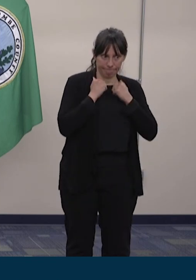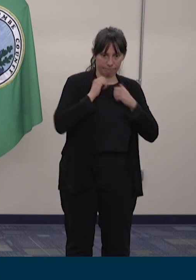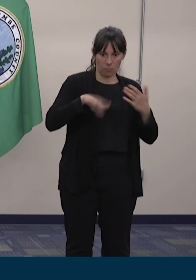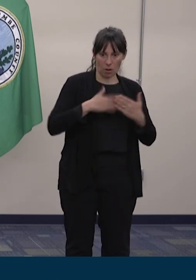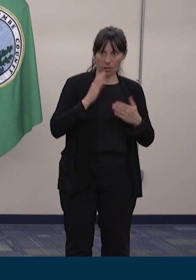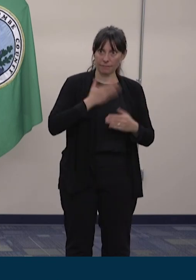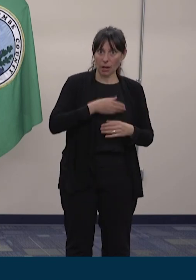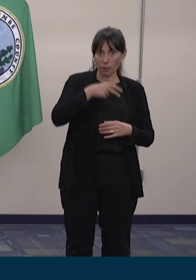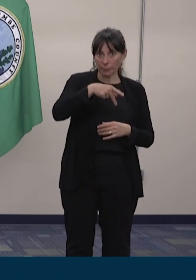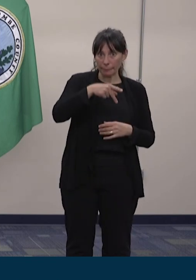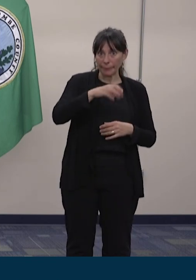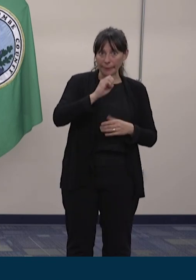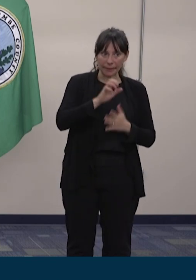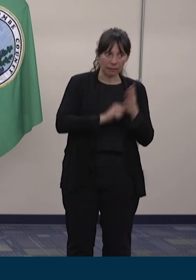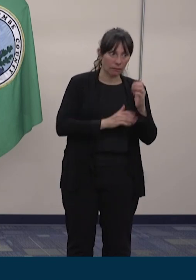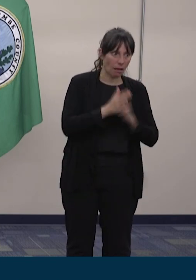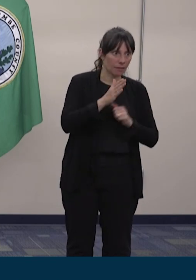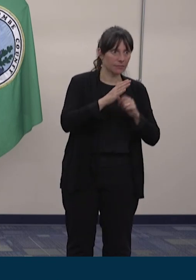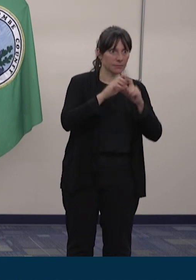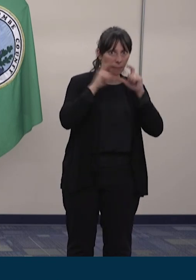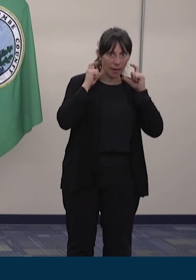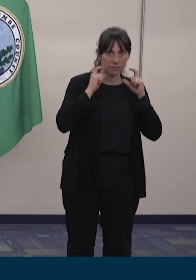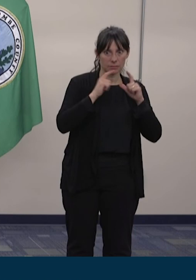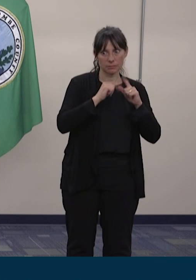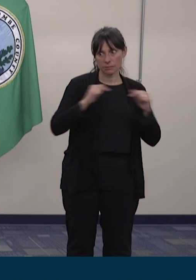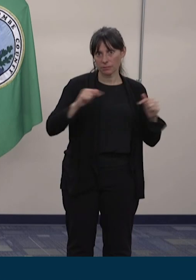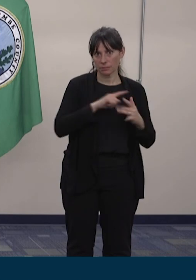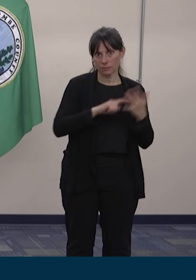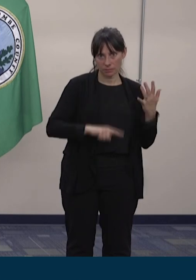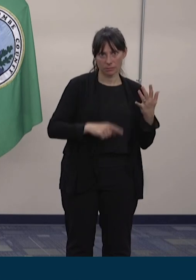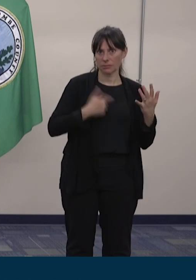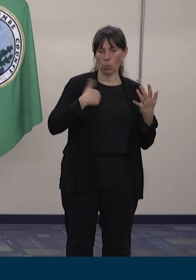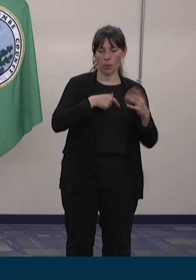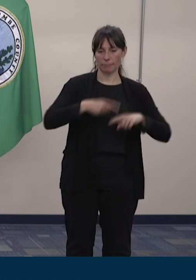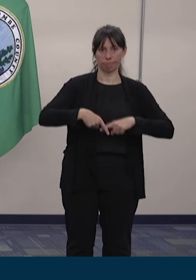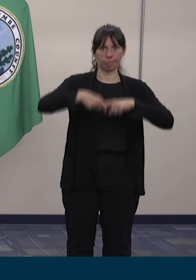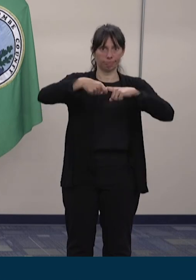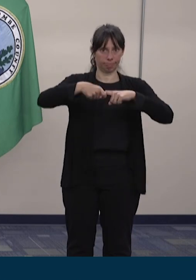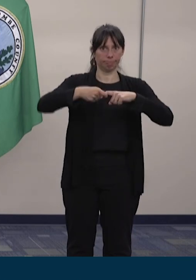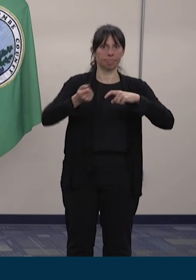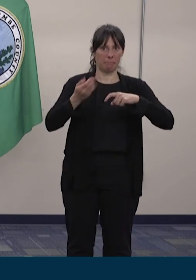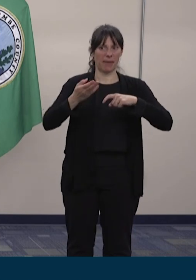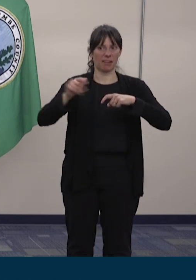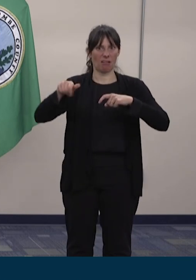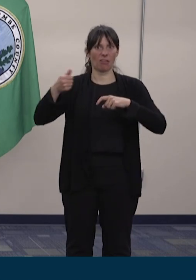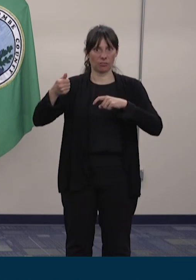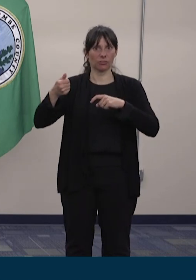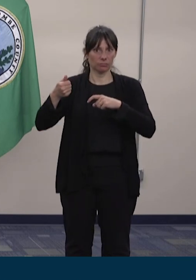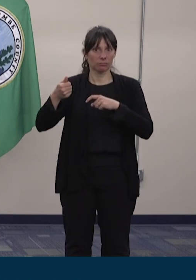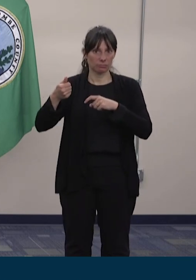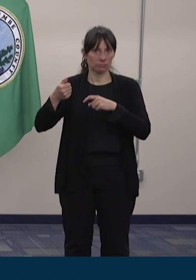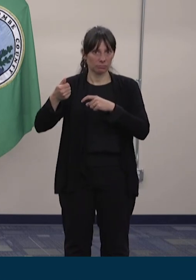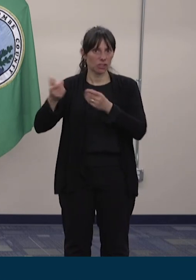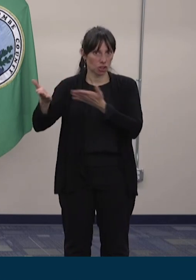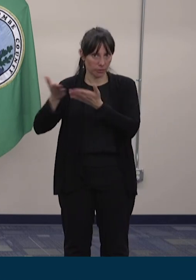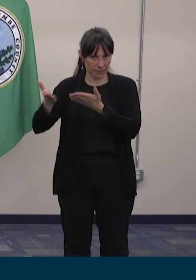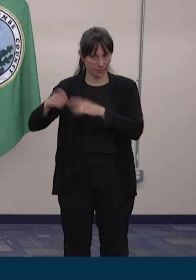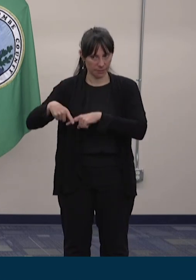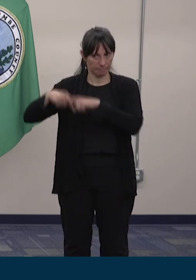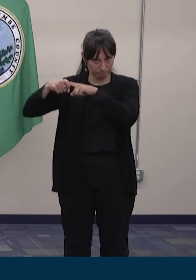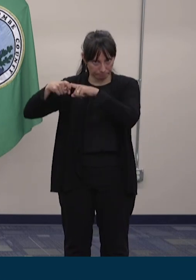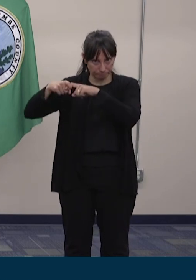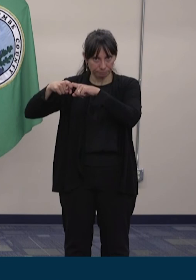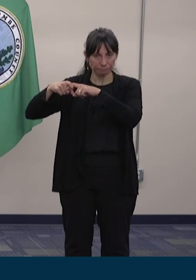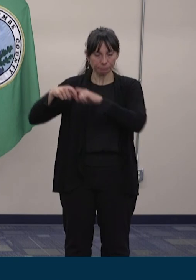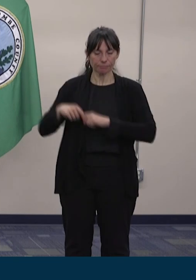epidemic, we held off on performing a variety of services. Well, what we've learned so Y far, lo and que hemos Commissioner aprendido